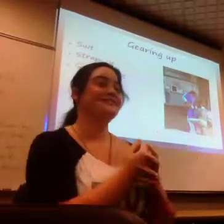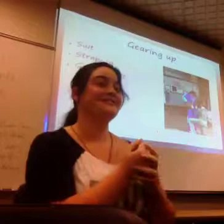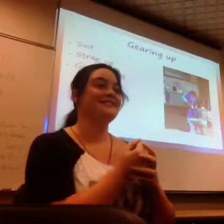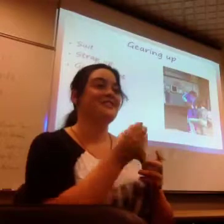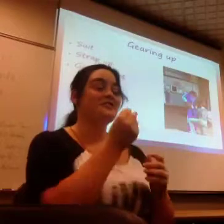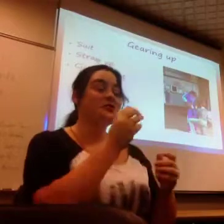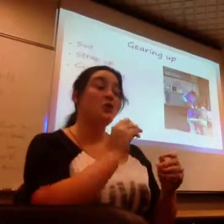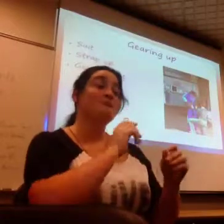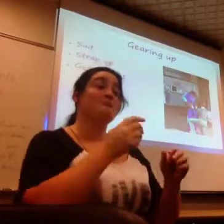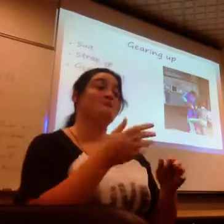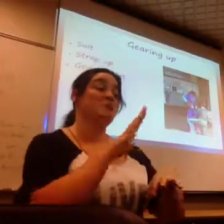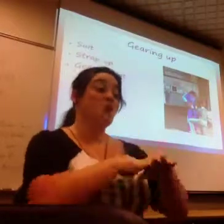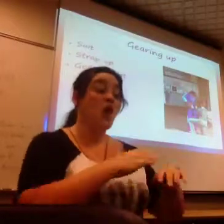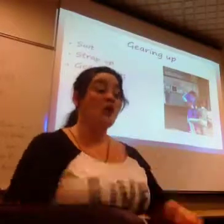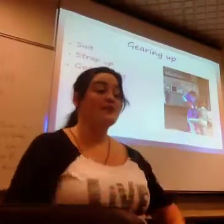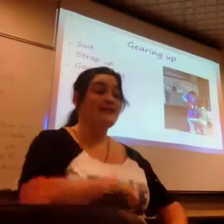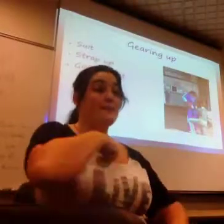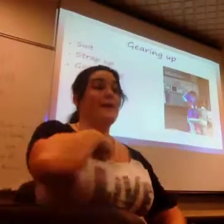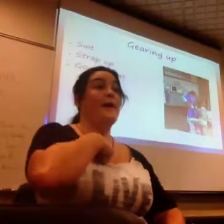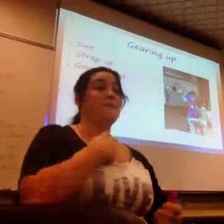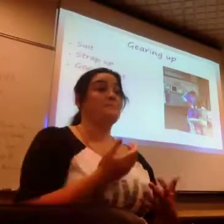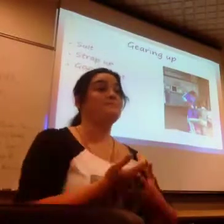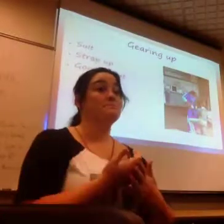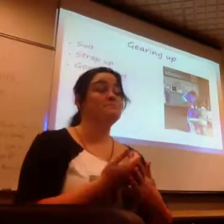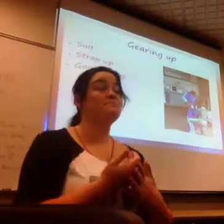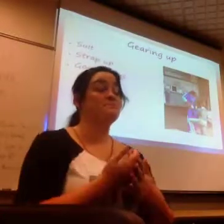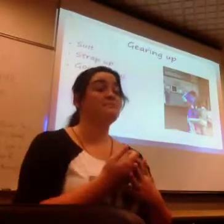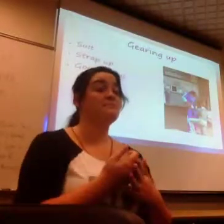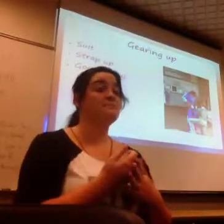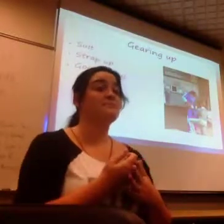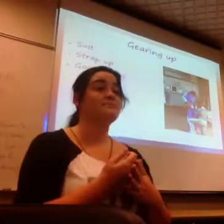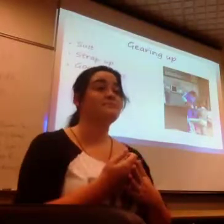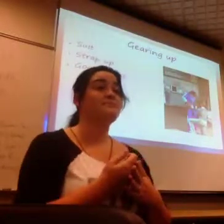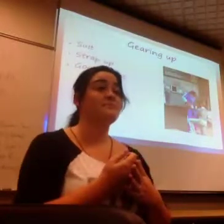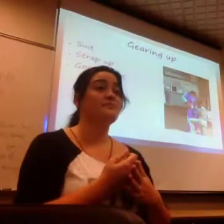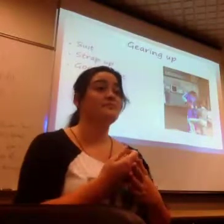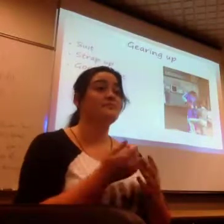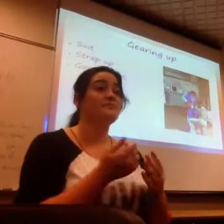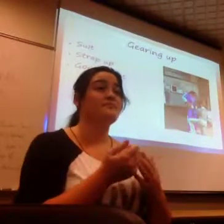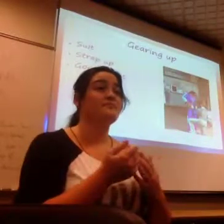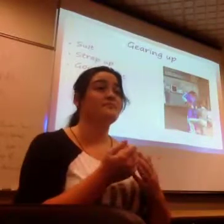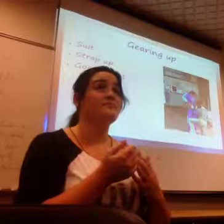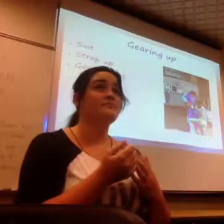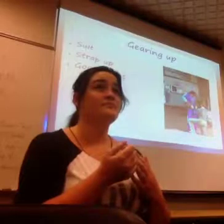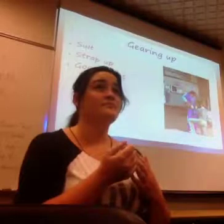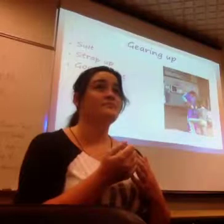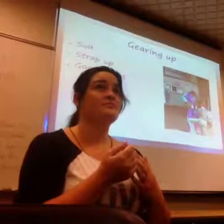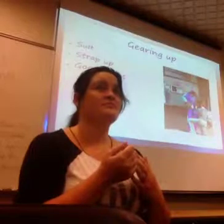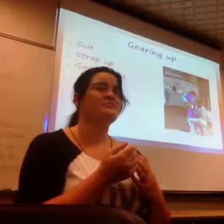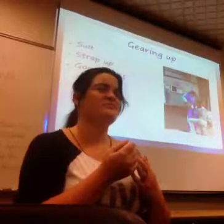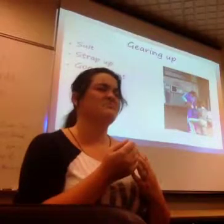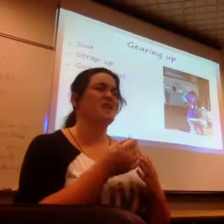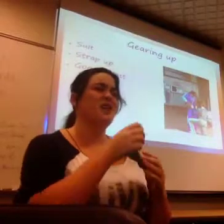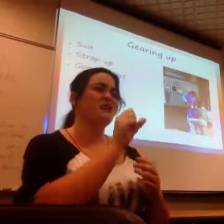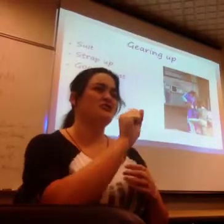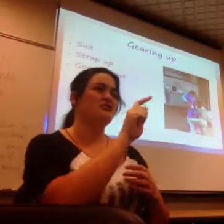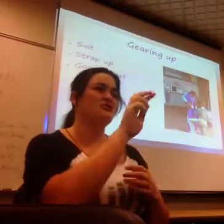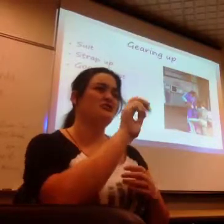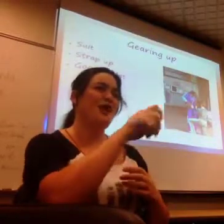up, and then you will go and strap up to the gear. And that's I got kind of nervous for that part because it's